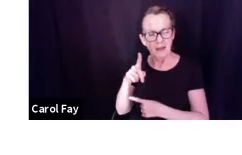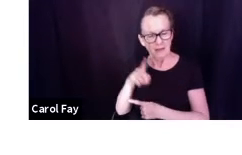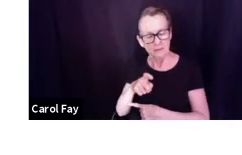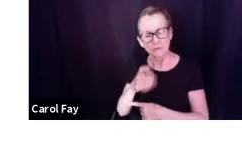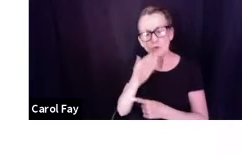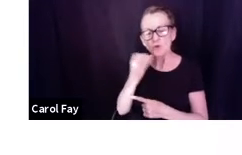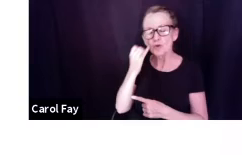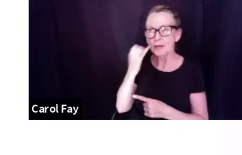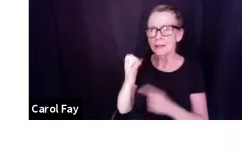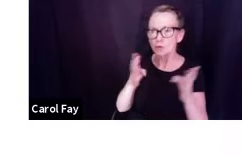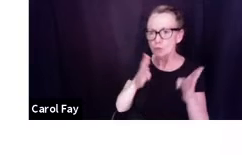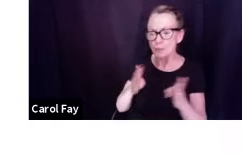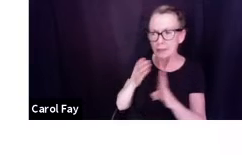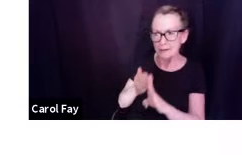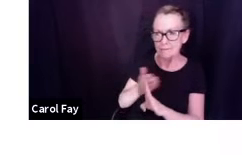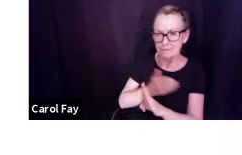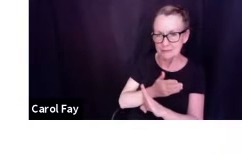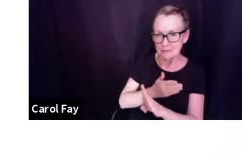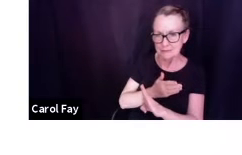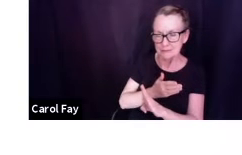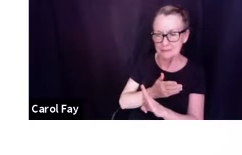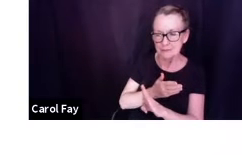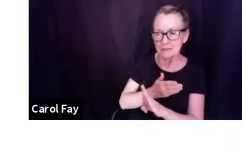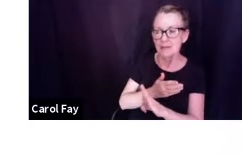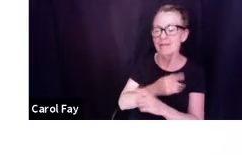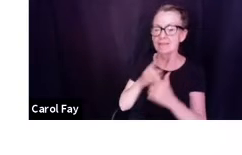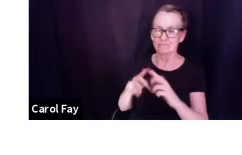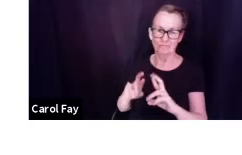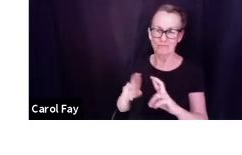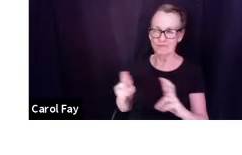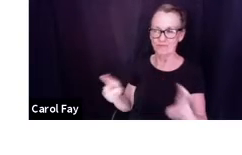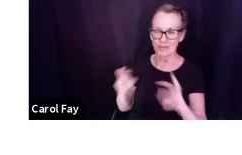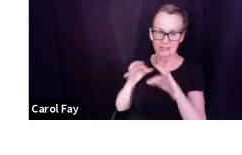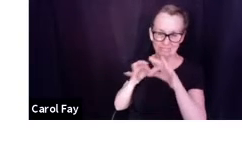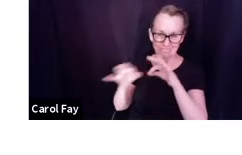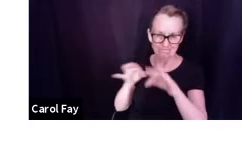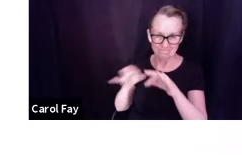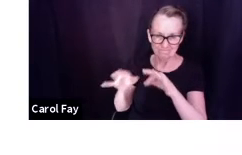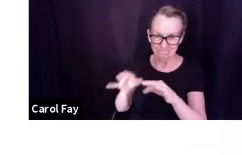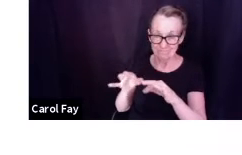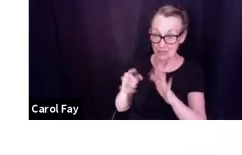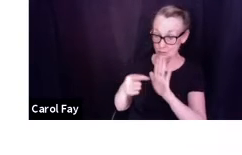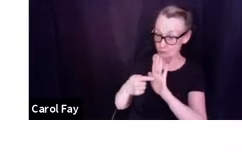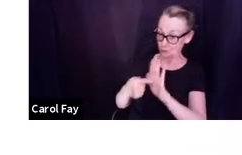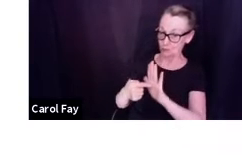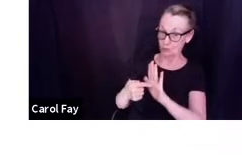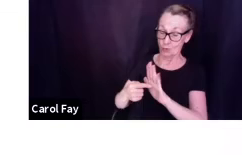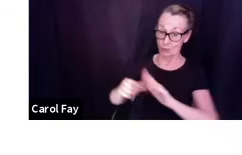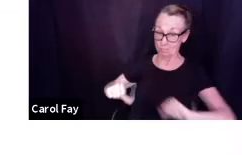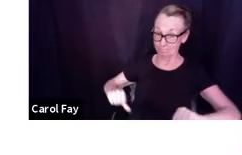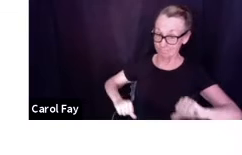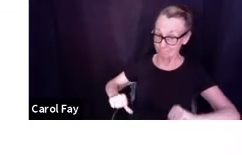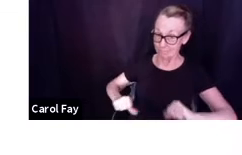plan ahead of time, and so you'll have something to talk about and to showcase how